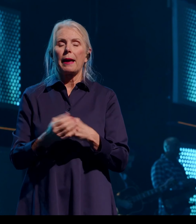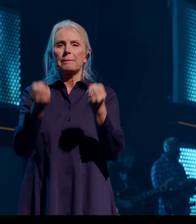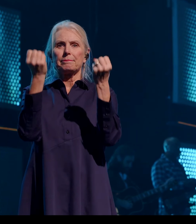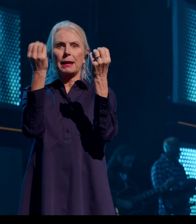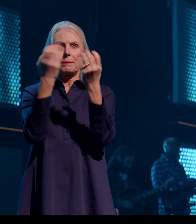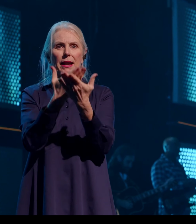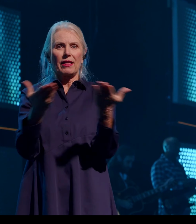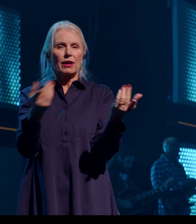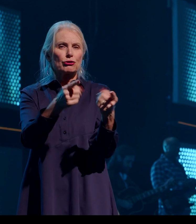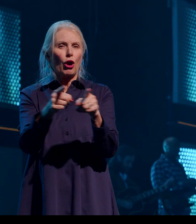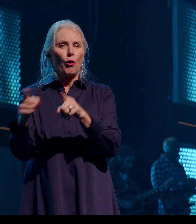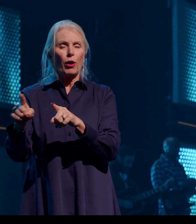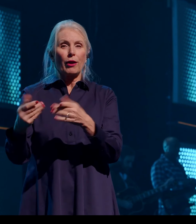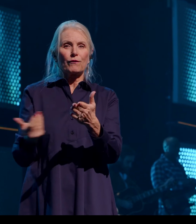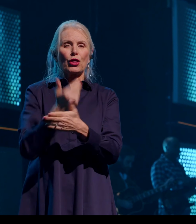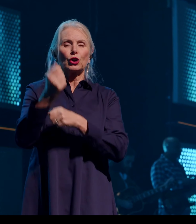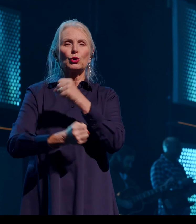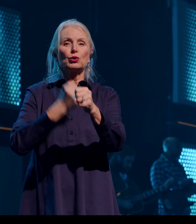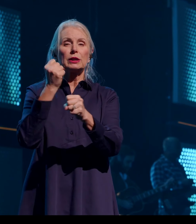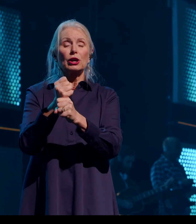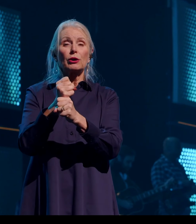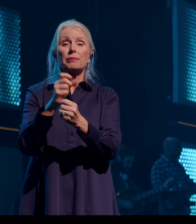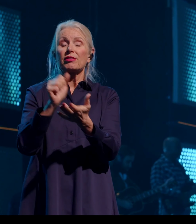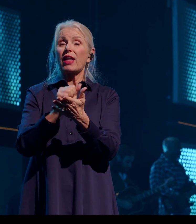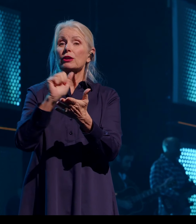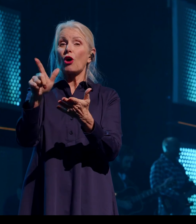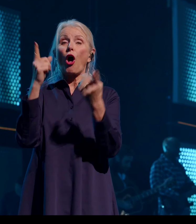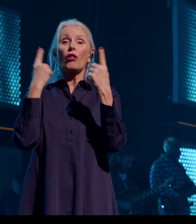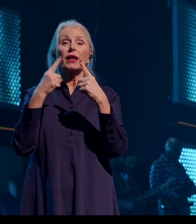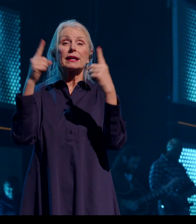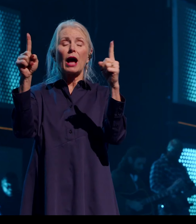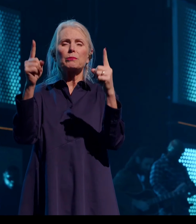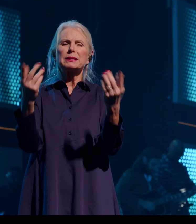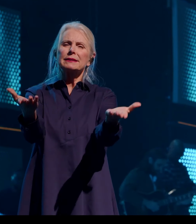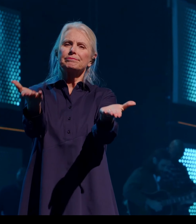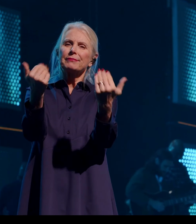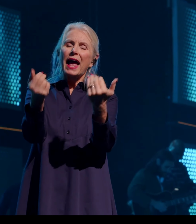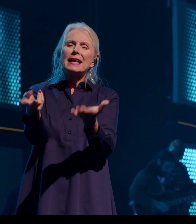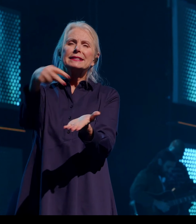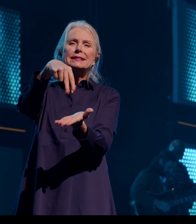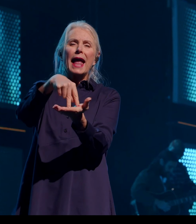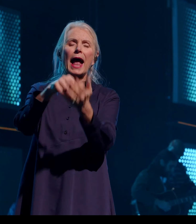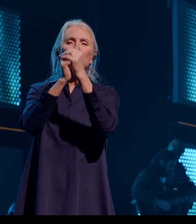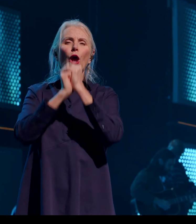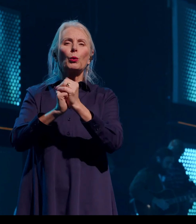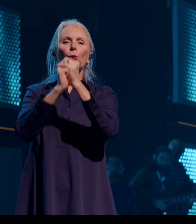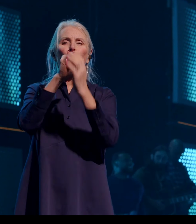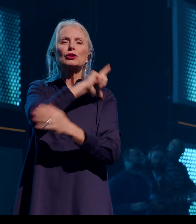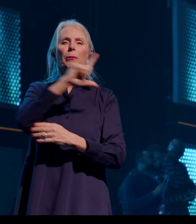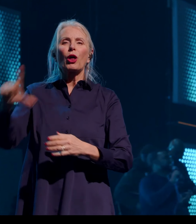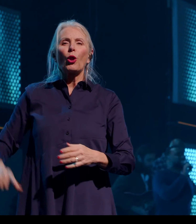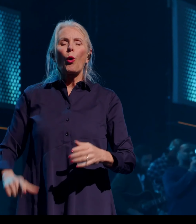going on as we kick off a new year, but that's all the announcements that we have at this time. Let's stand and let's get ready to worship the Lord together.